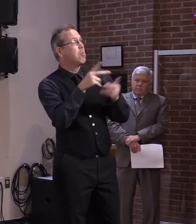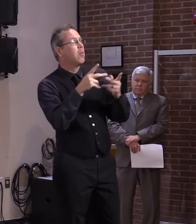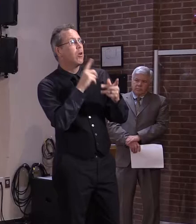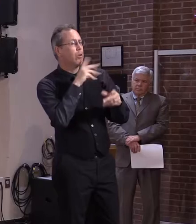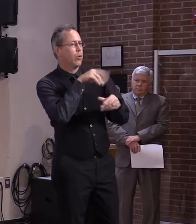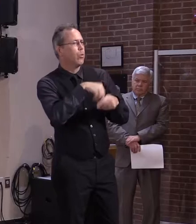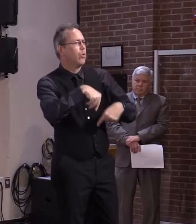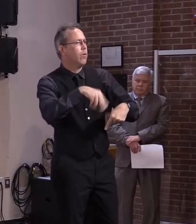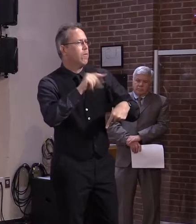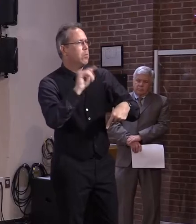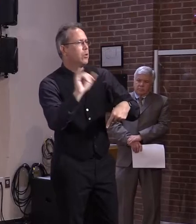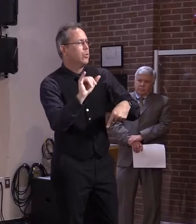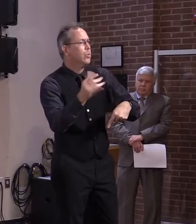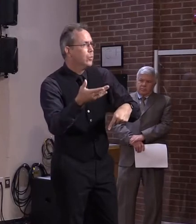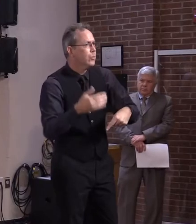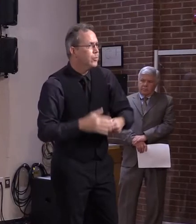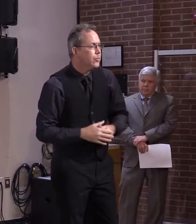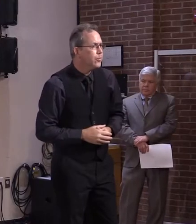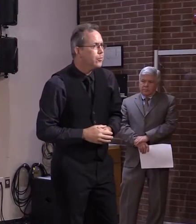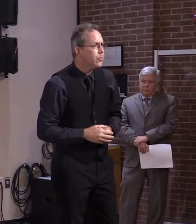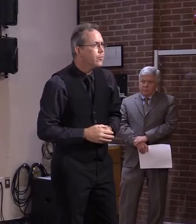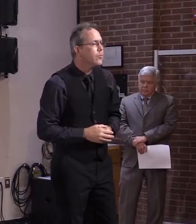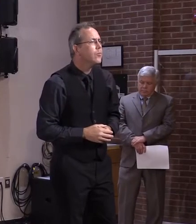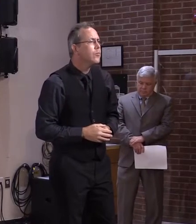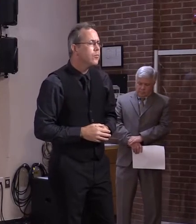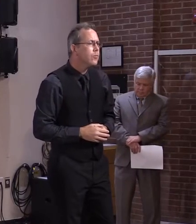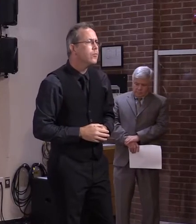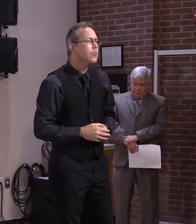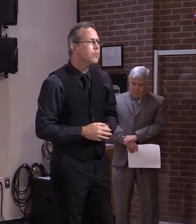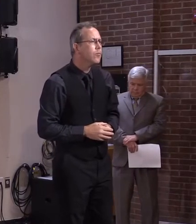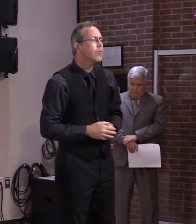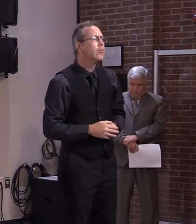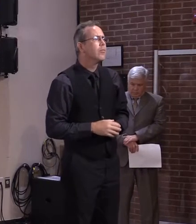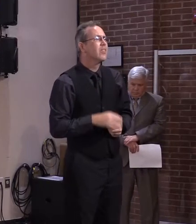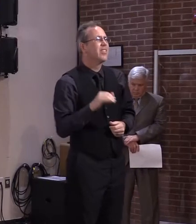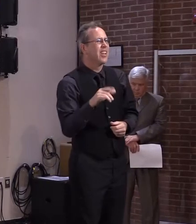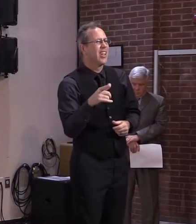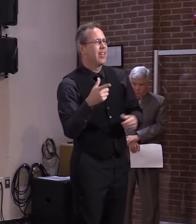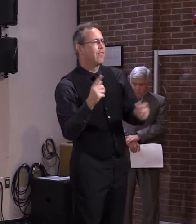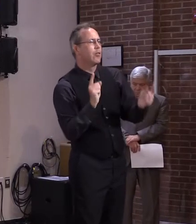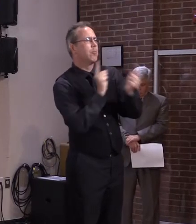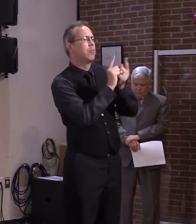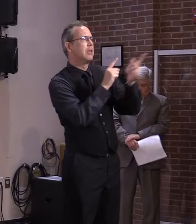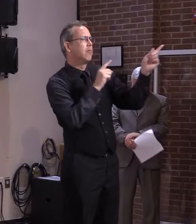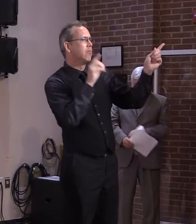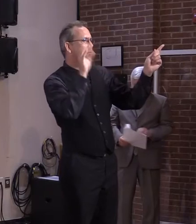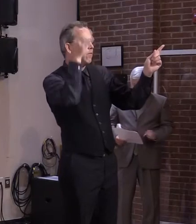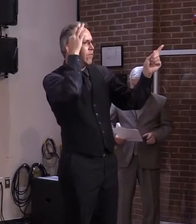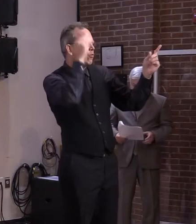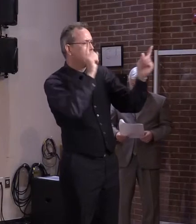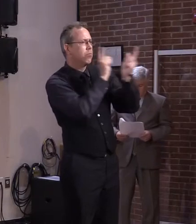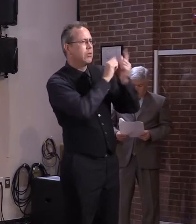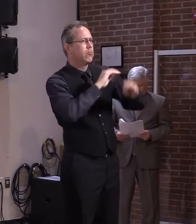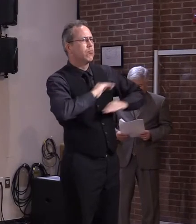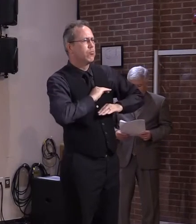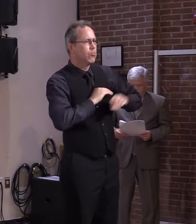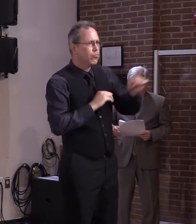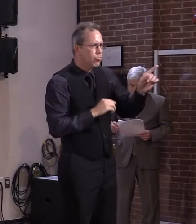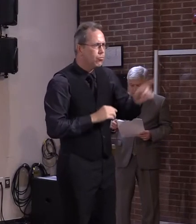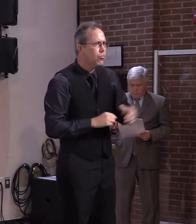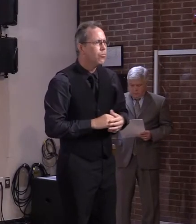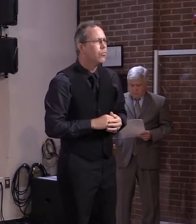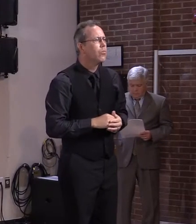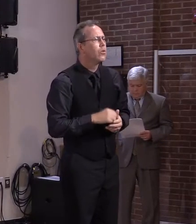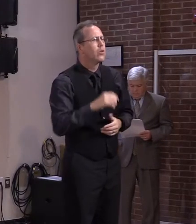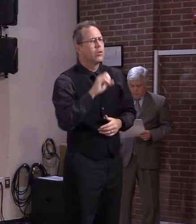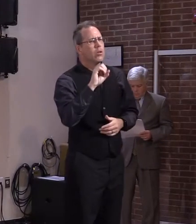Vermont's OSHA state plan must be at least as stringent as federal regulation. Under the proposed standard of employers with 100 employees,